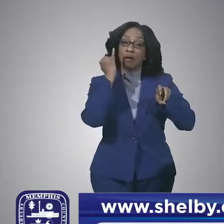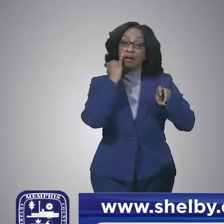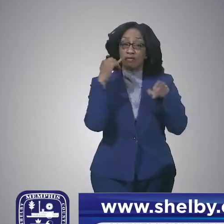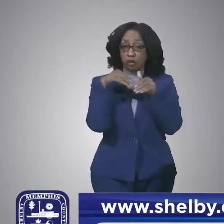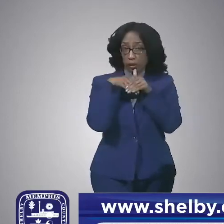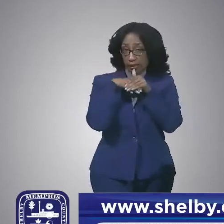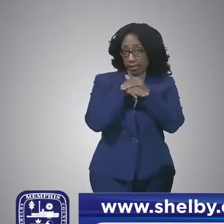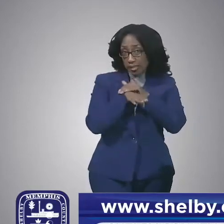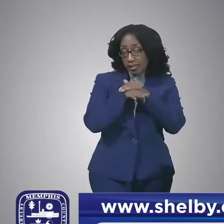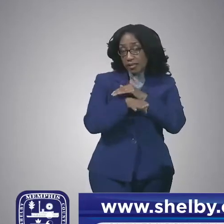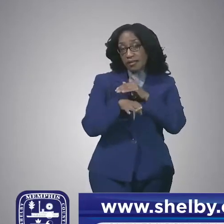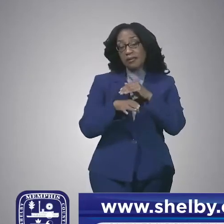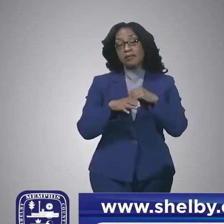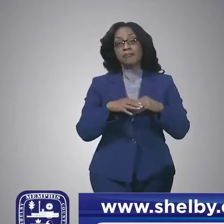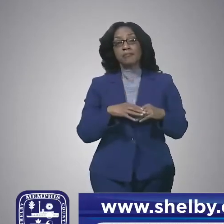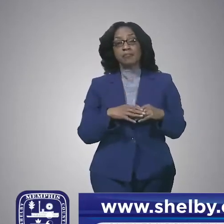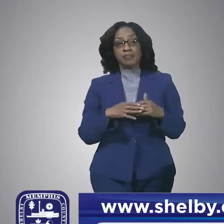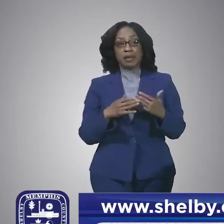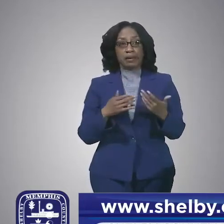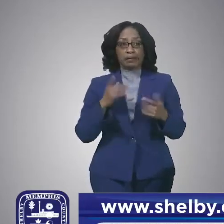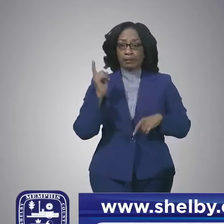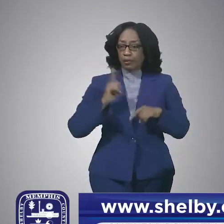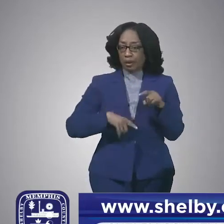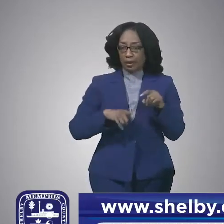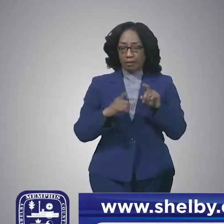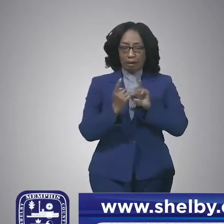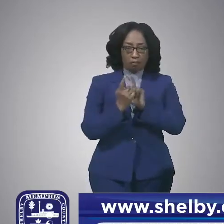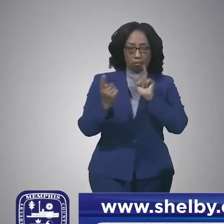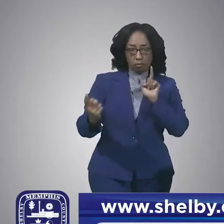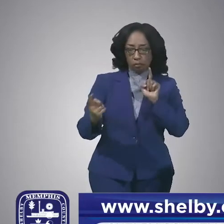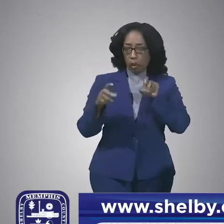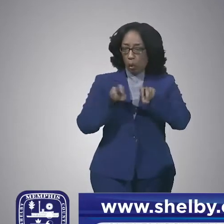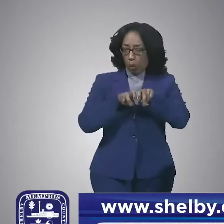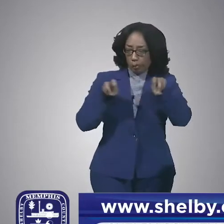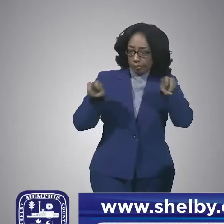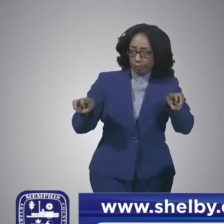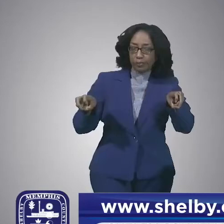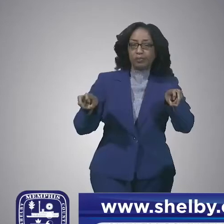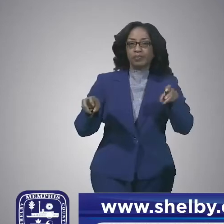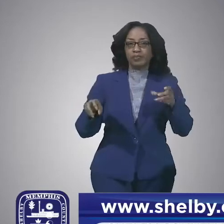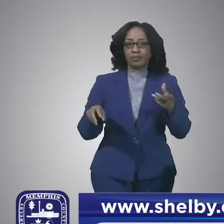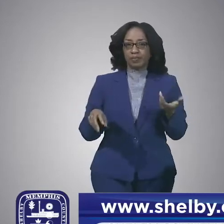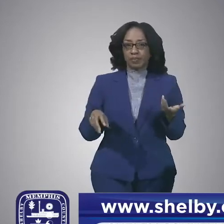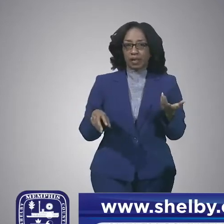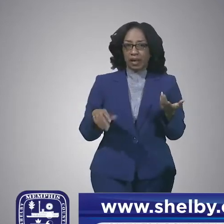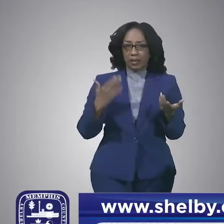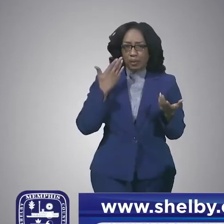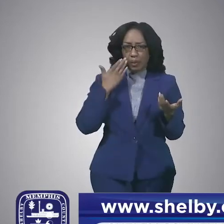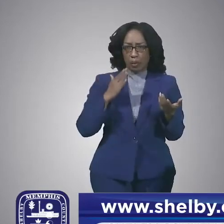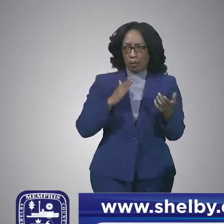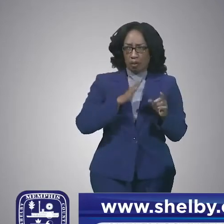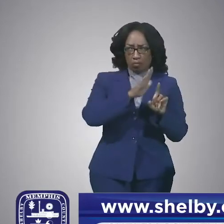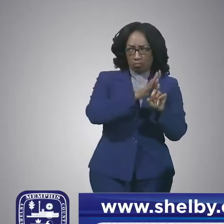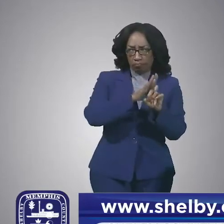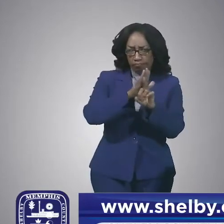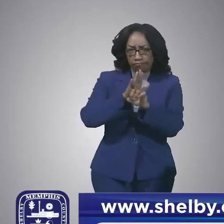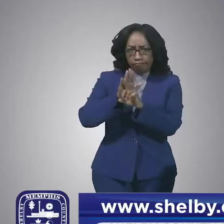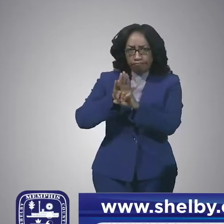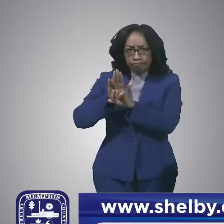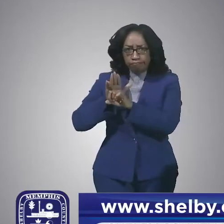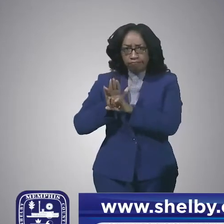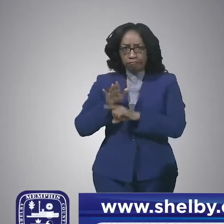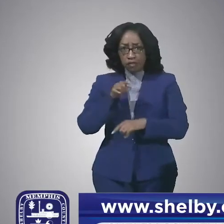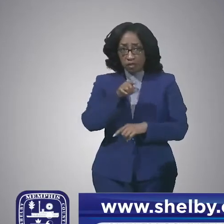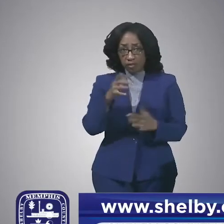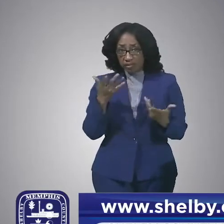in an indoor public space where you cannot safely socially distance and you do not know the vaccination status or the health